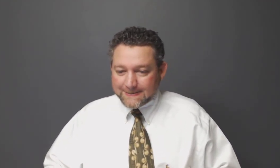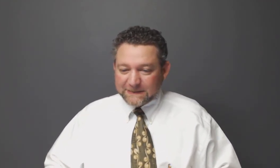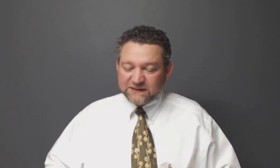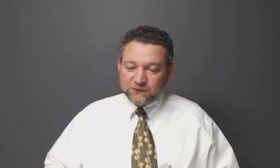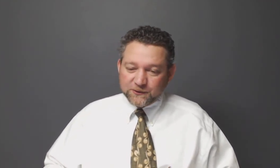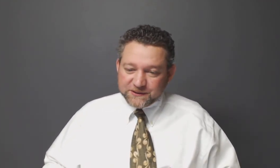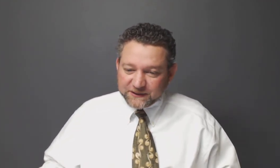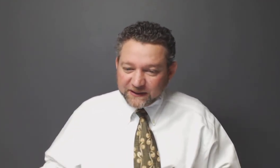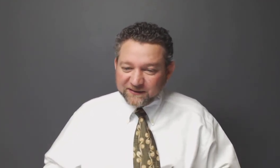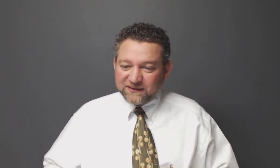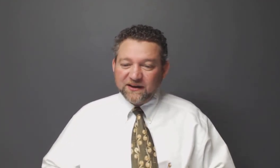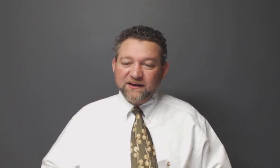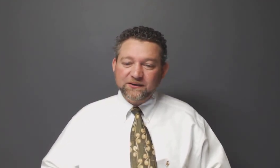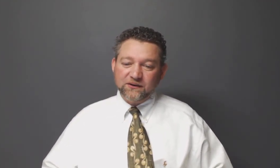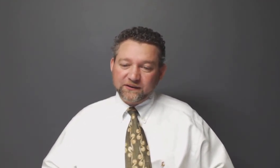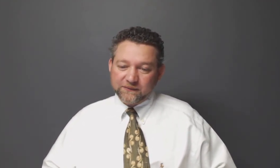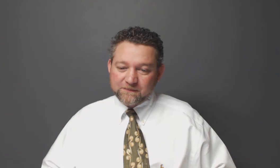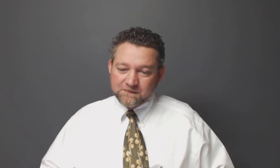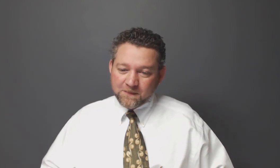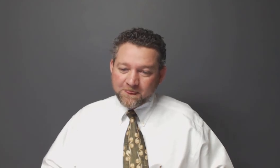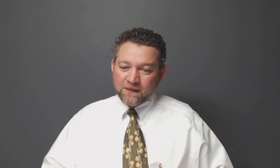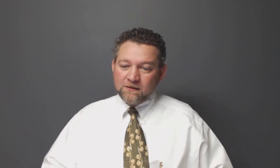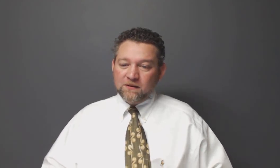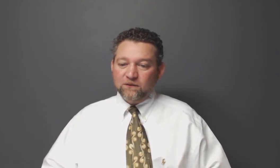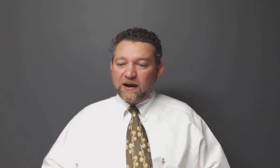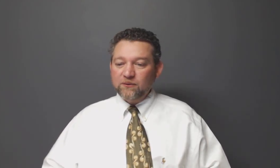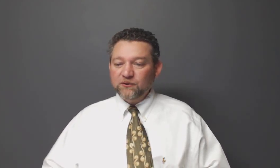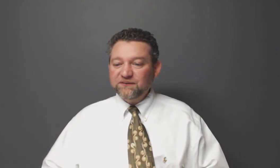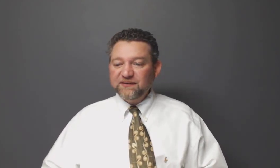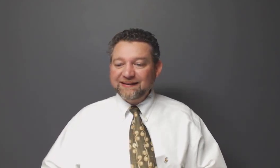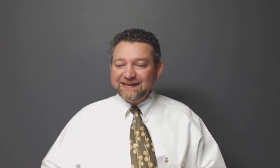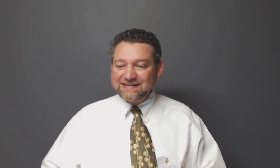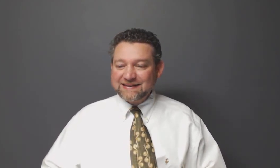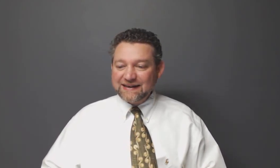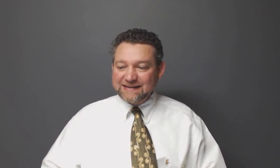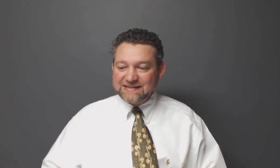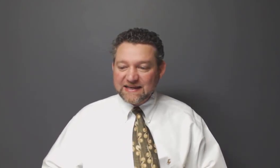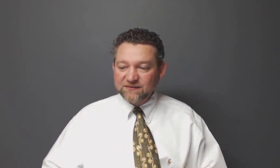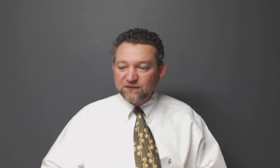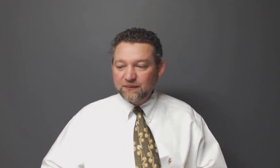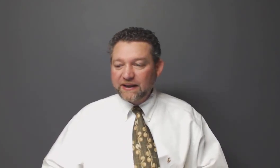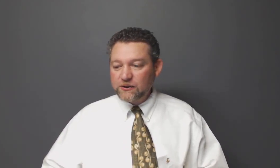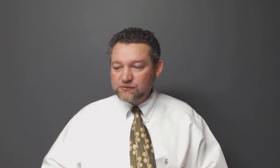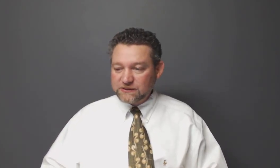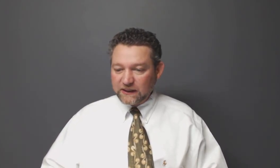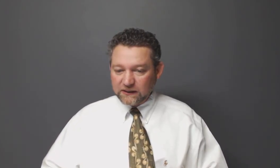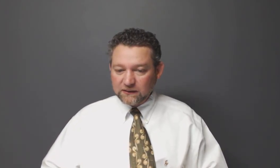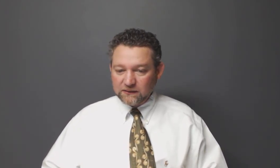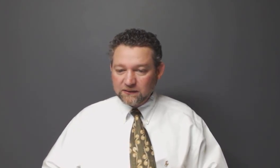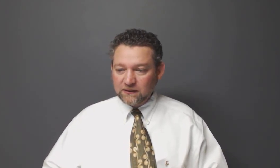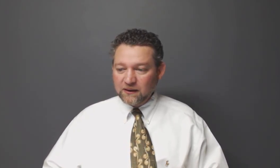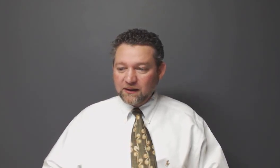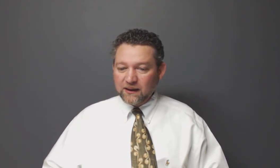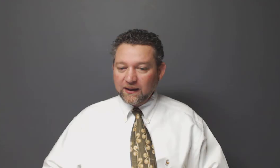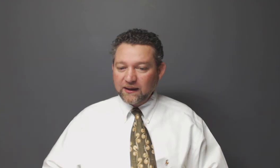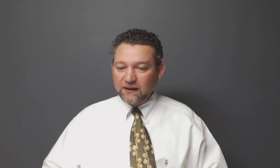Isaiah 37:35. This, of course, is none other than God talking. "For I will defend this city to save it for mine own sake,